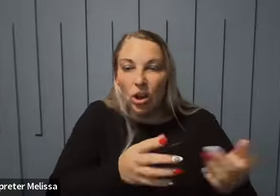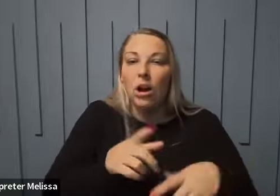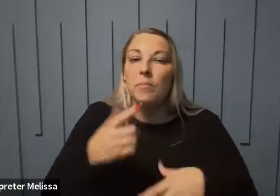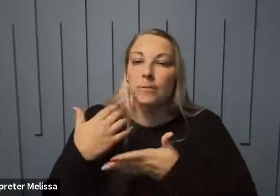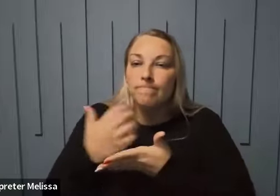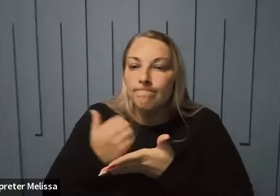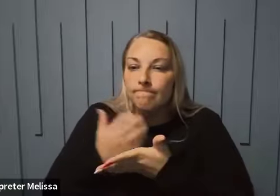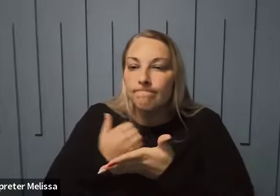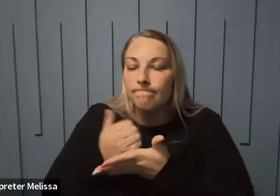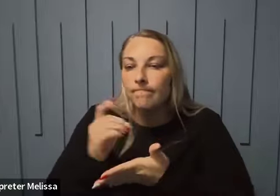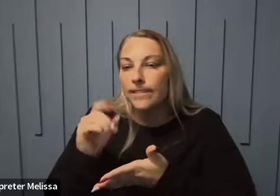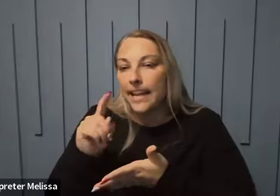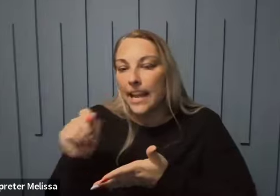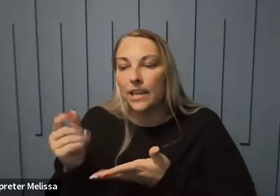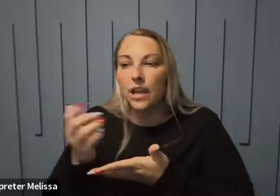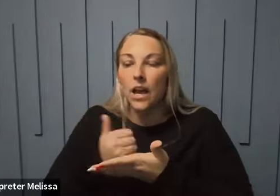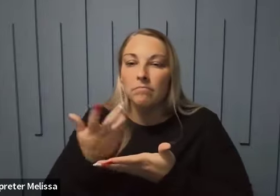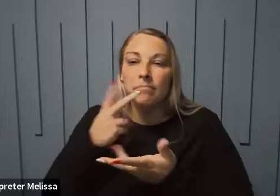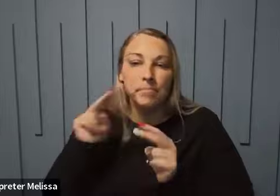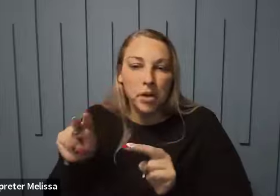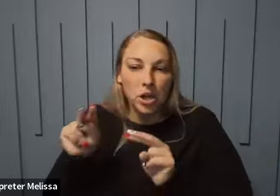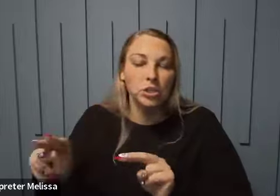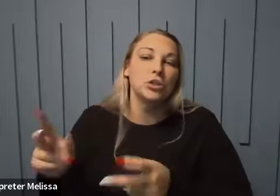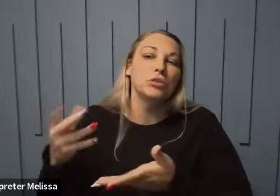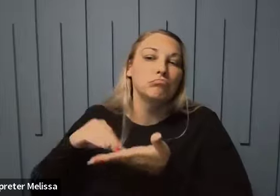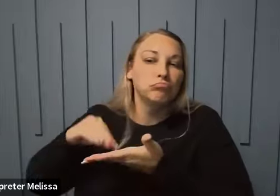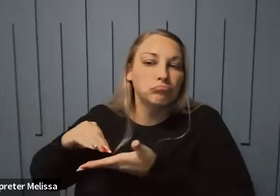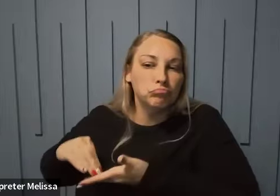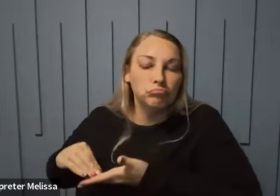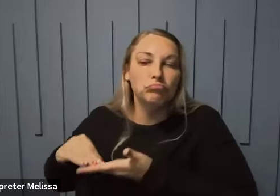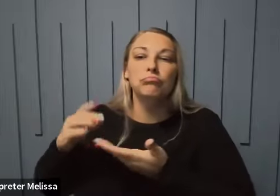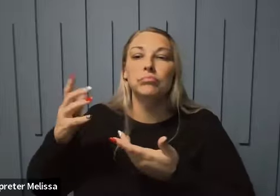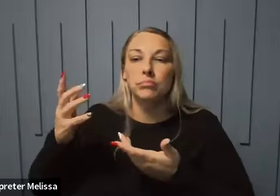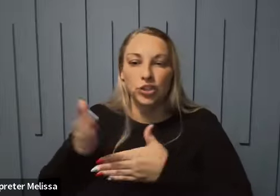data. We consistently monitored and shared that information with stakeholders.